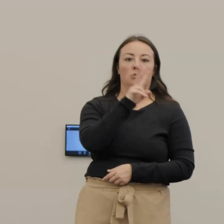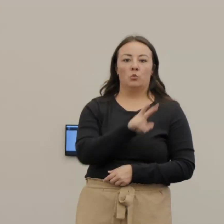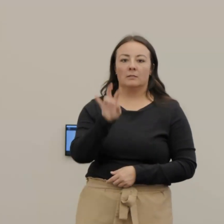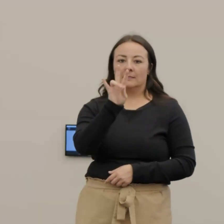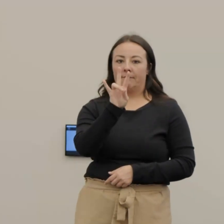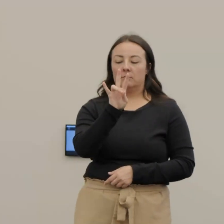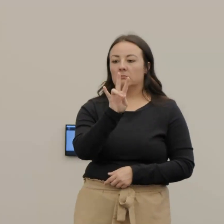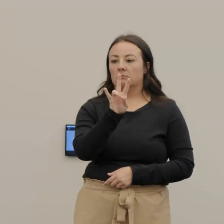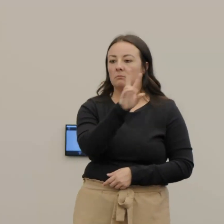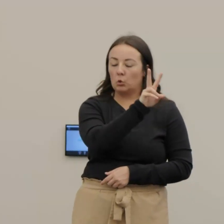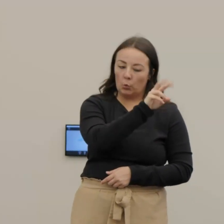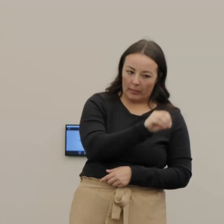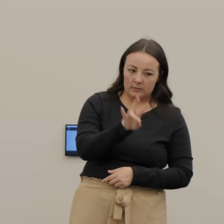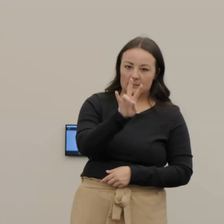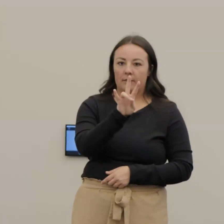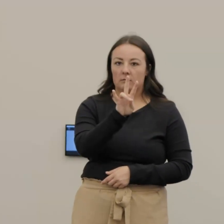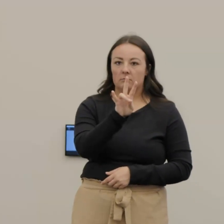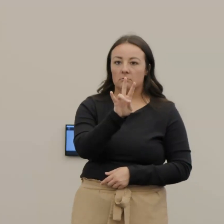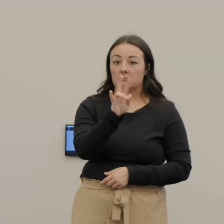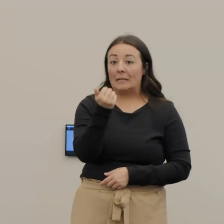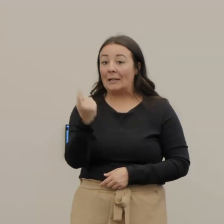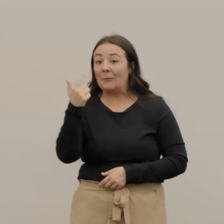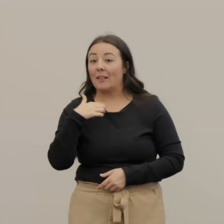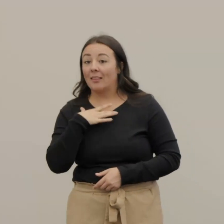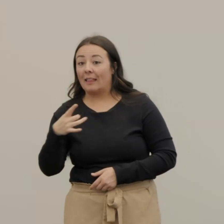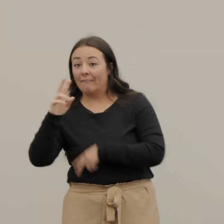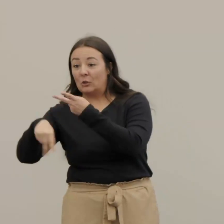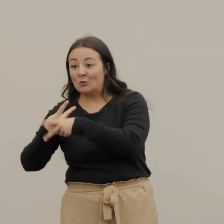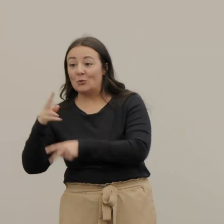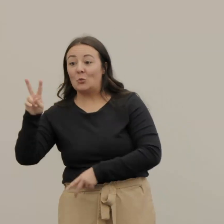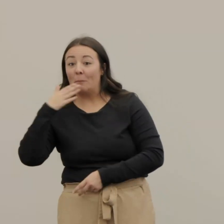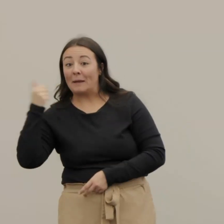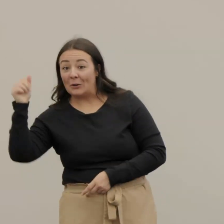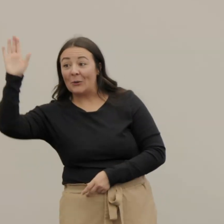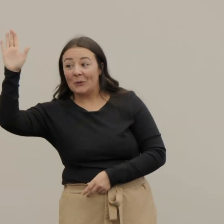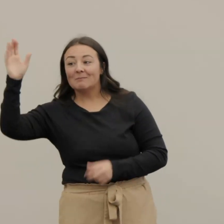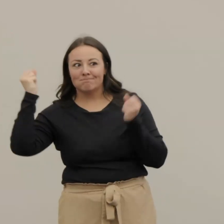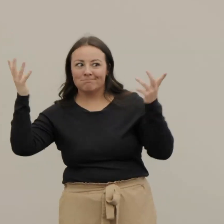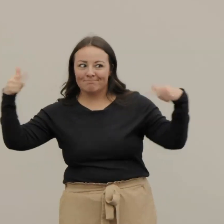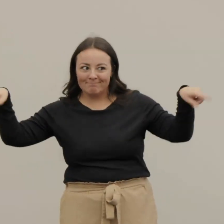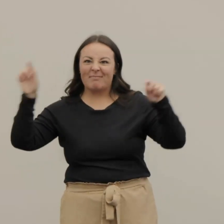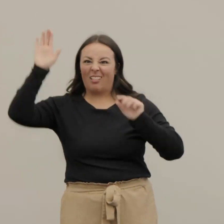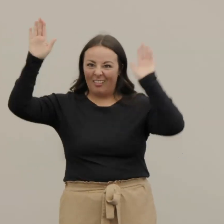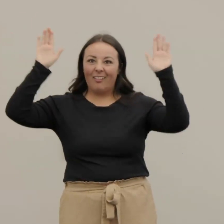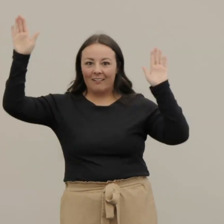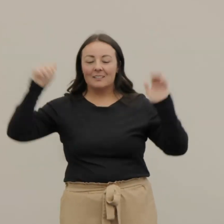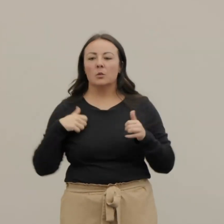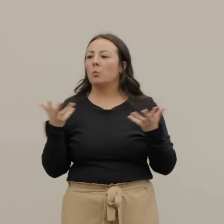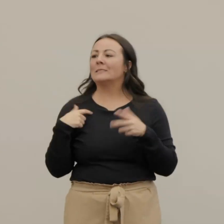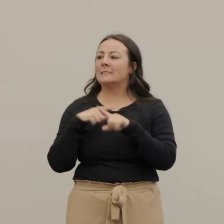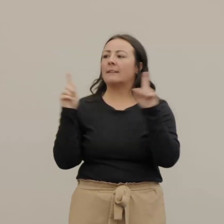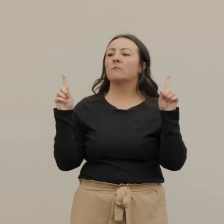one? Okay, anybody like version 2 better? All right, what's the difference?